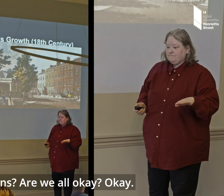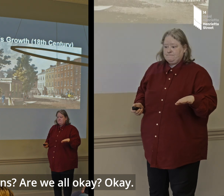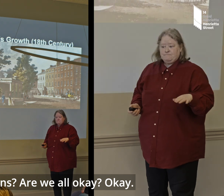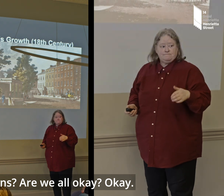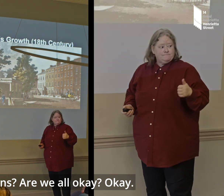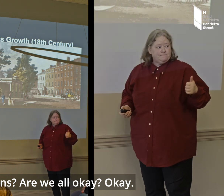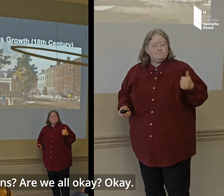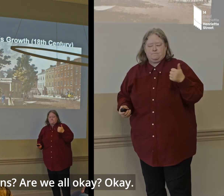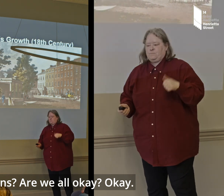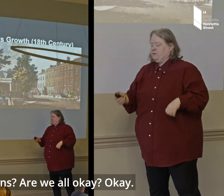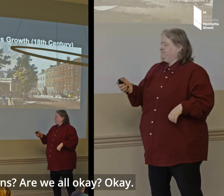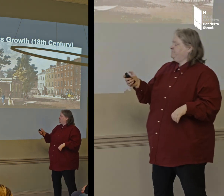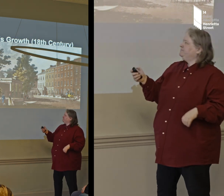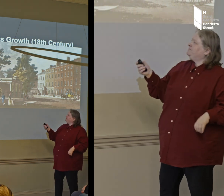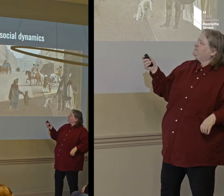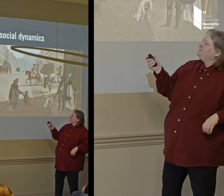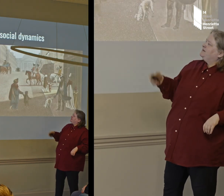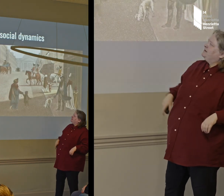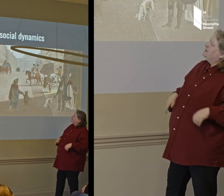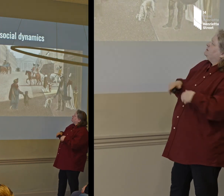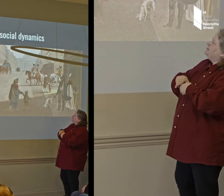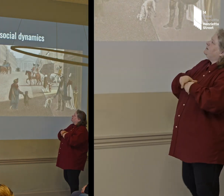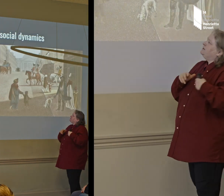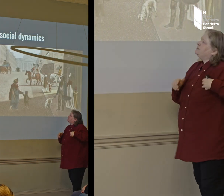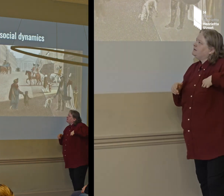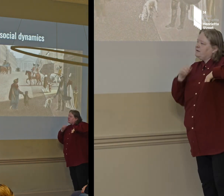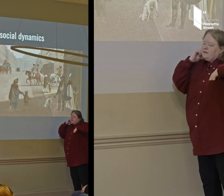We all okay? Okay.